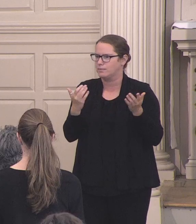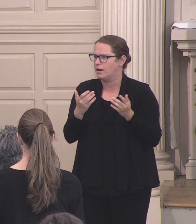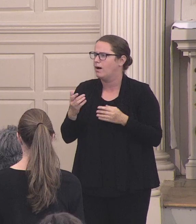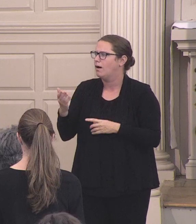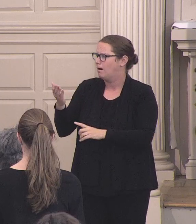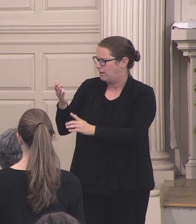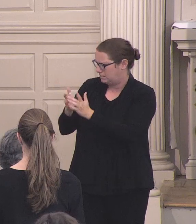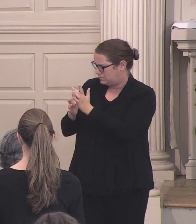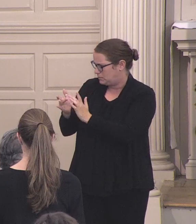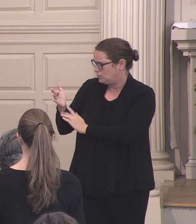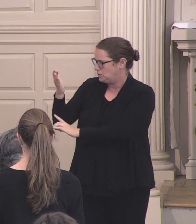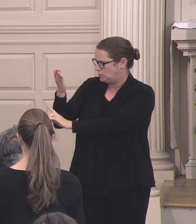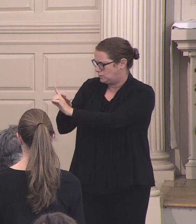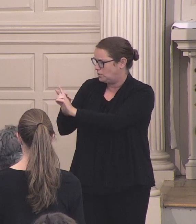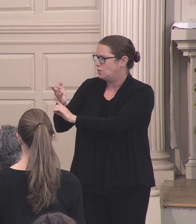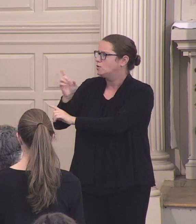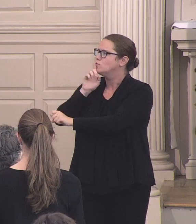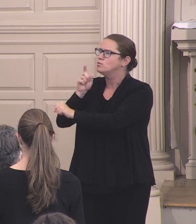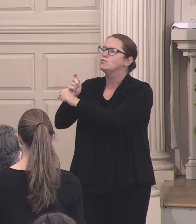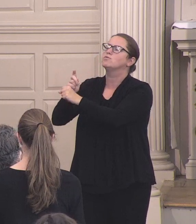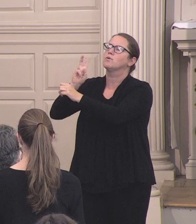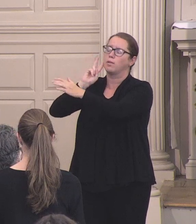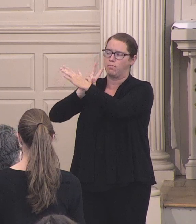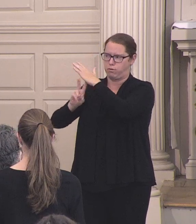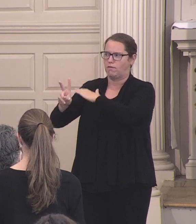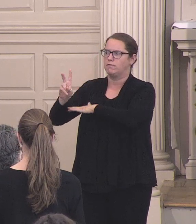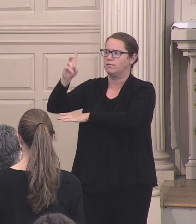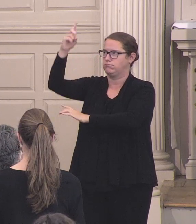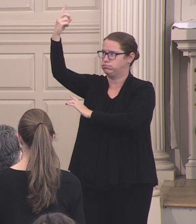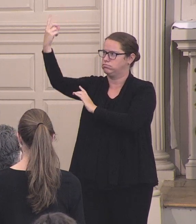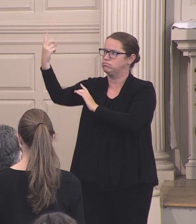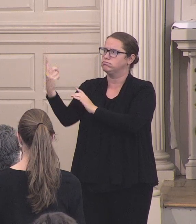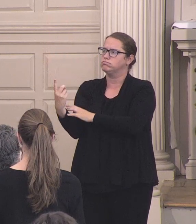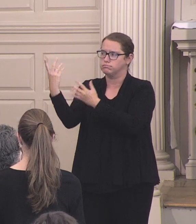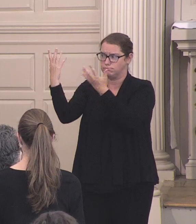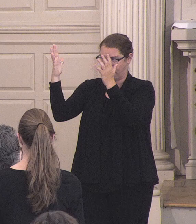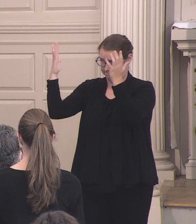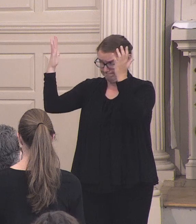prophet, the one who is to come into the world."